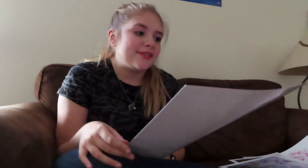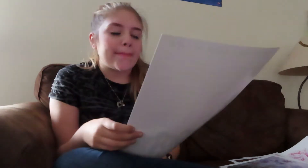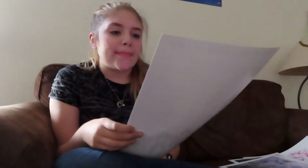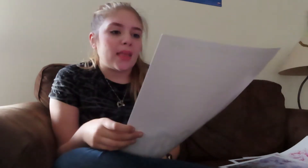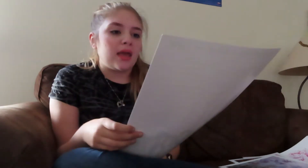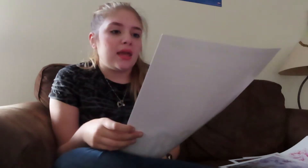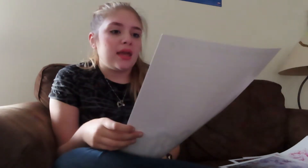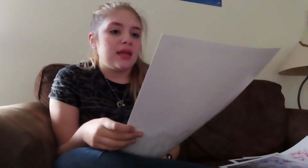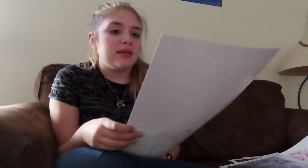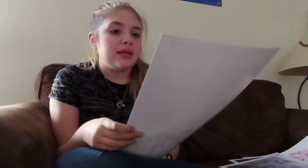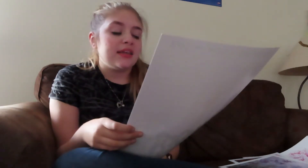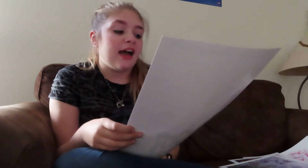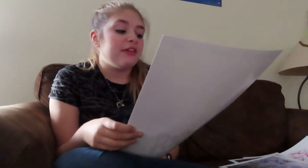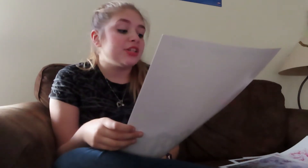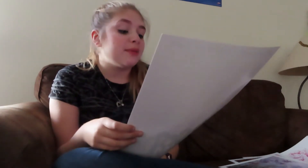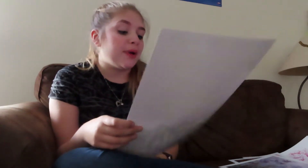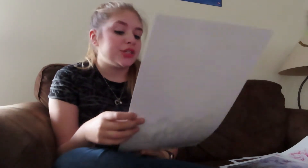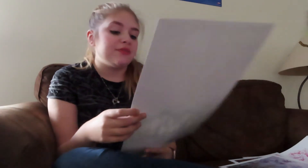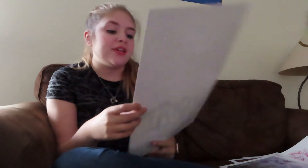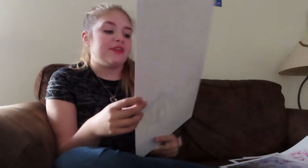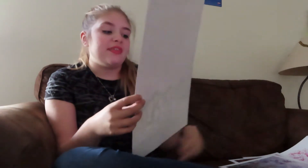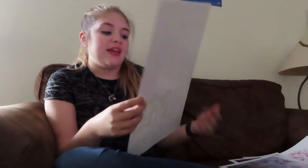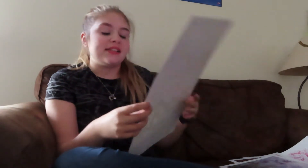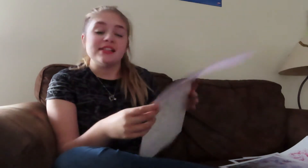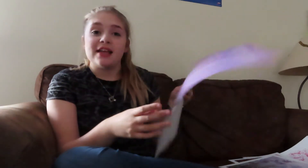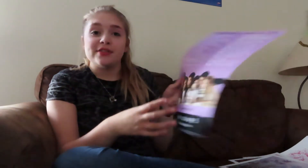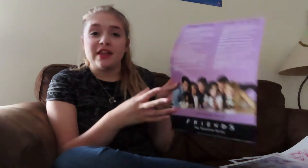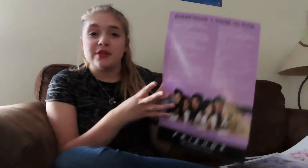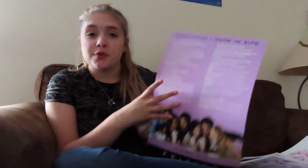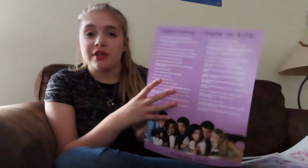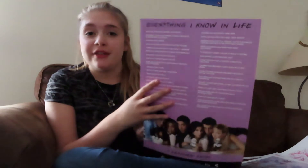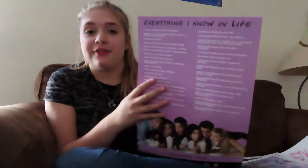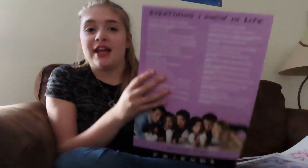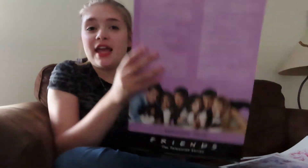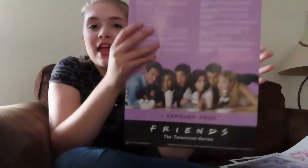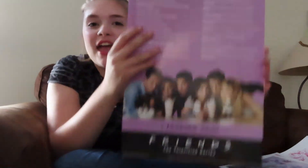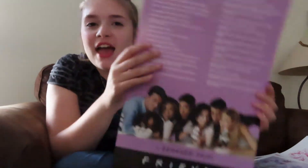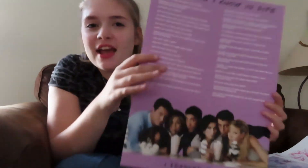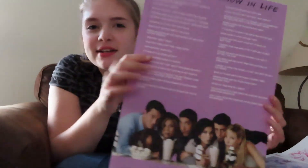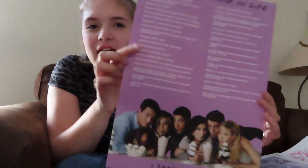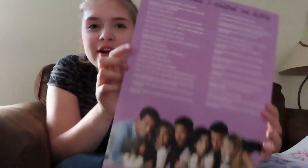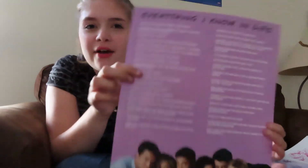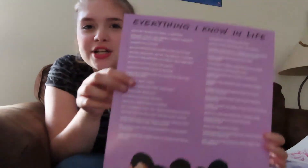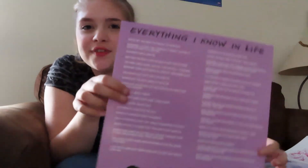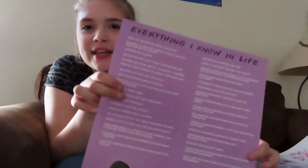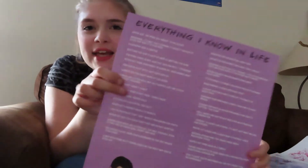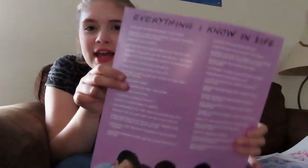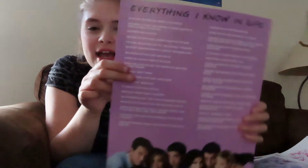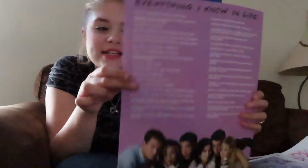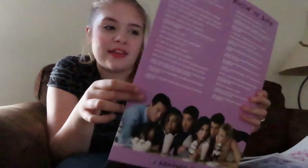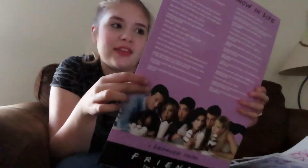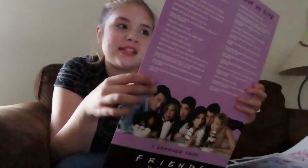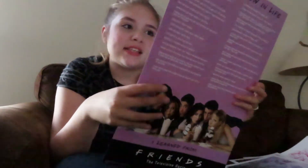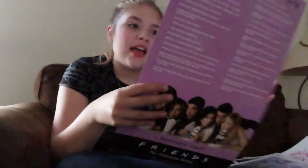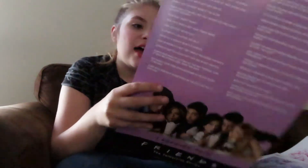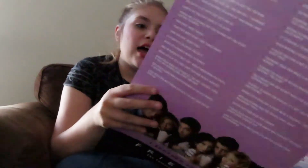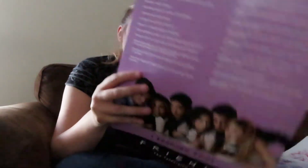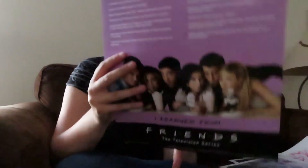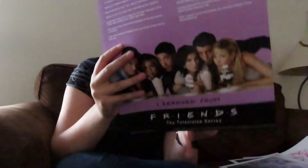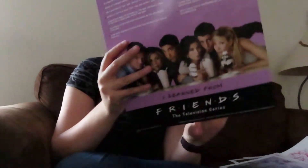and yeah there's just a bunch of different things and stuff i thought this was really funny and i i don't know i just felt like i kind of had to get this um i don't